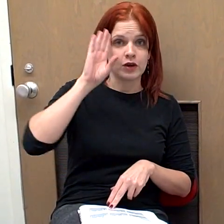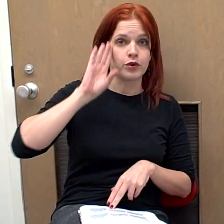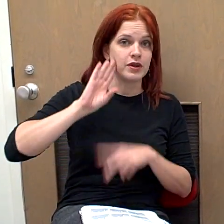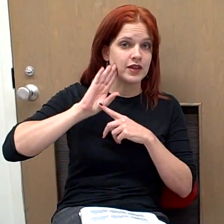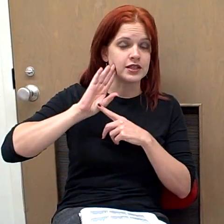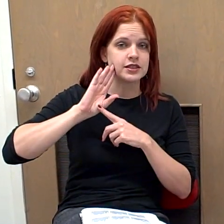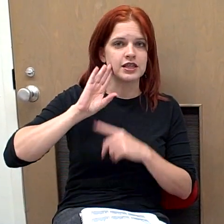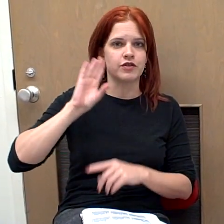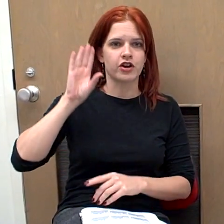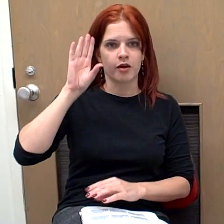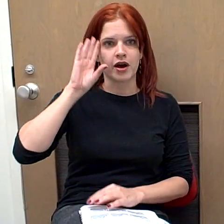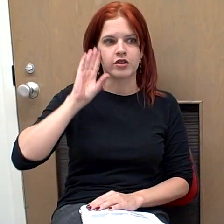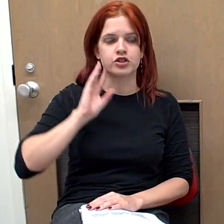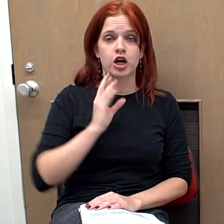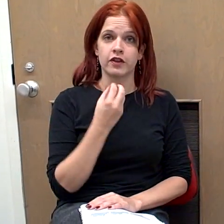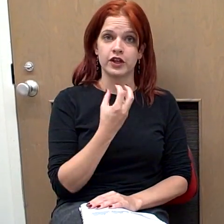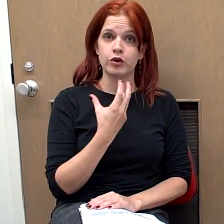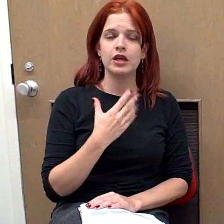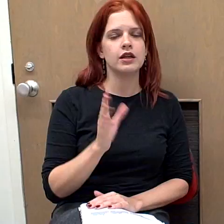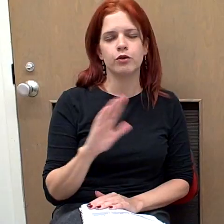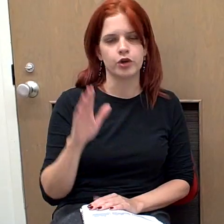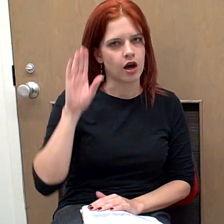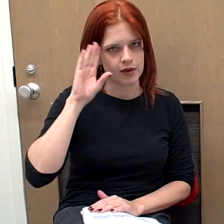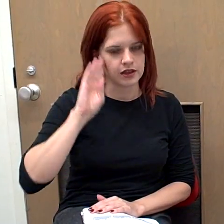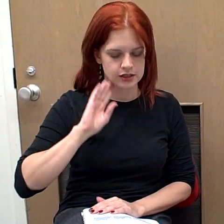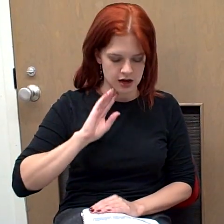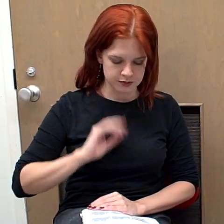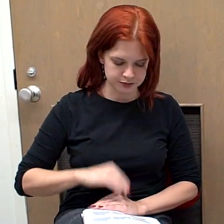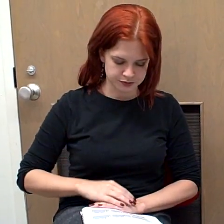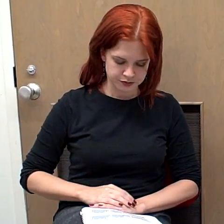would be this. If you're talking about chocolate that you eat, it would not be this sign.